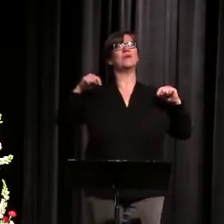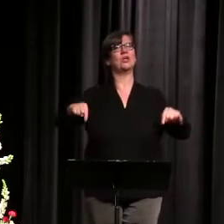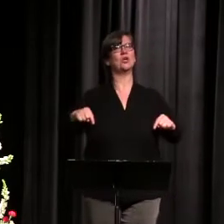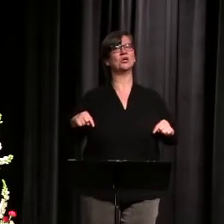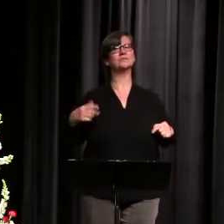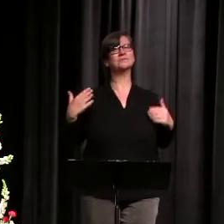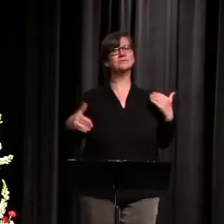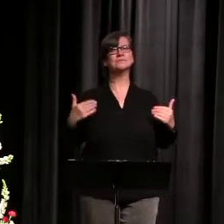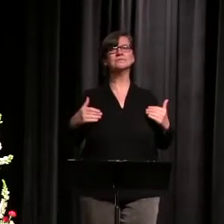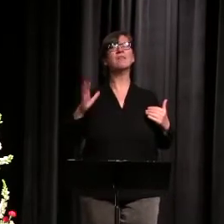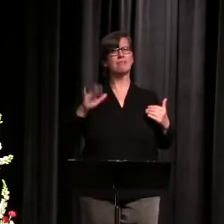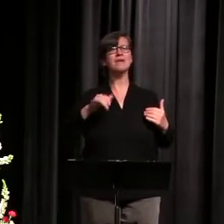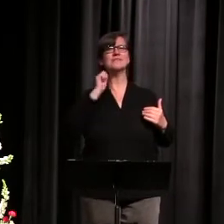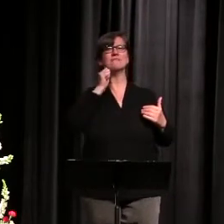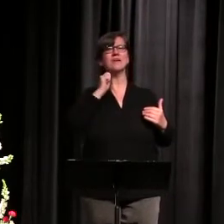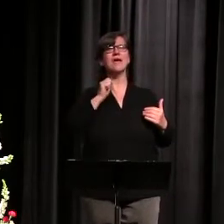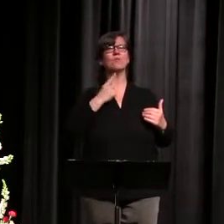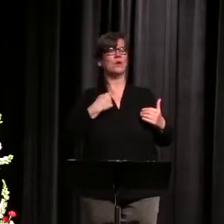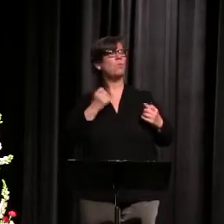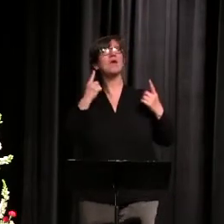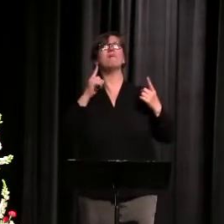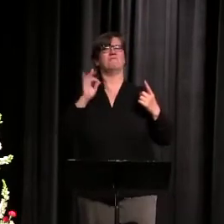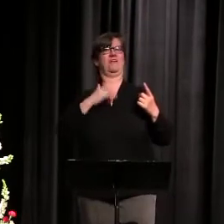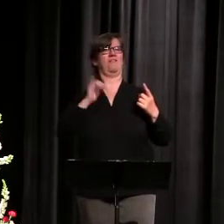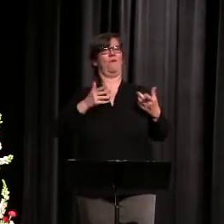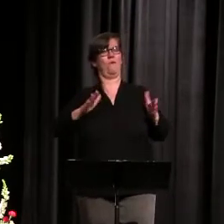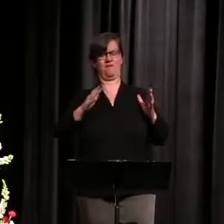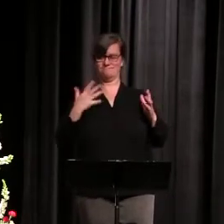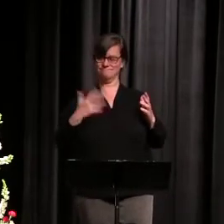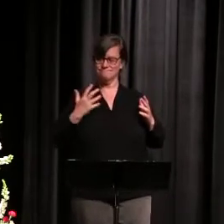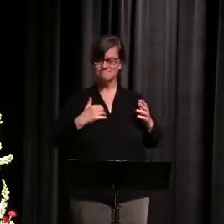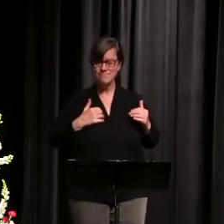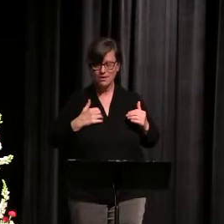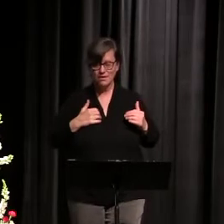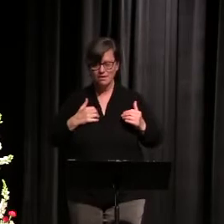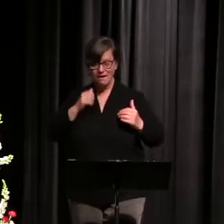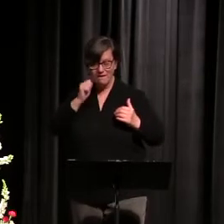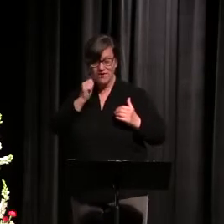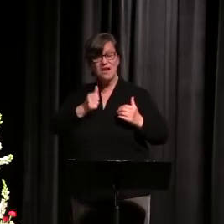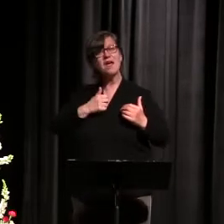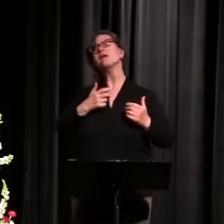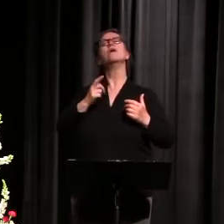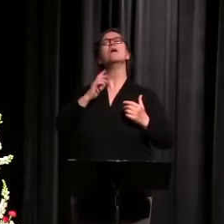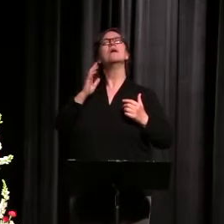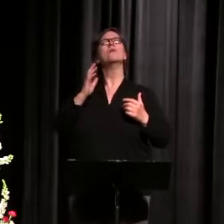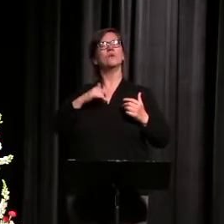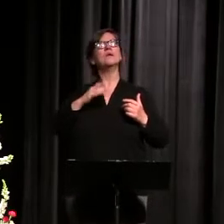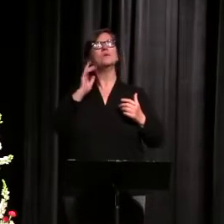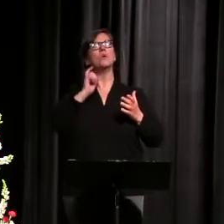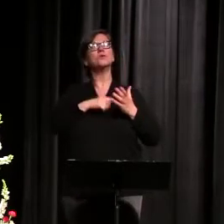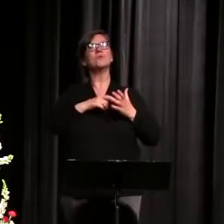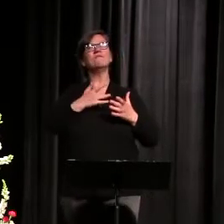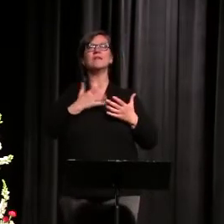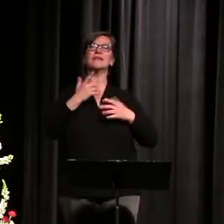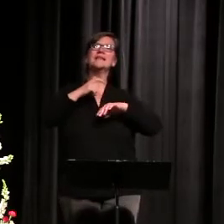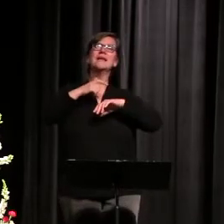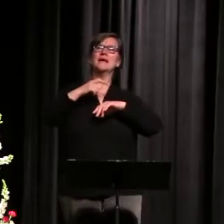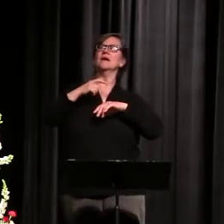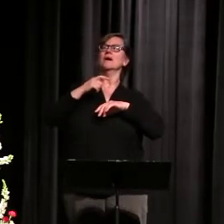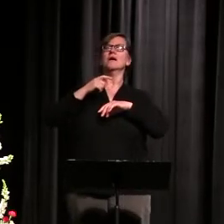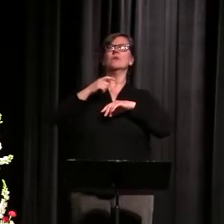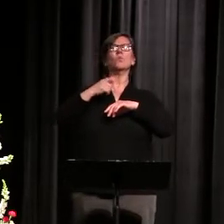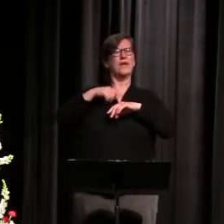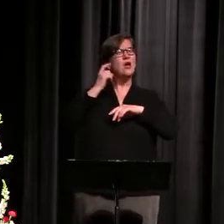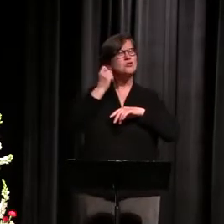challenge. Our graduation is happening during a time of hardship and will be a critical moment in history. This wasn't easy, but we